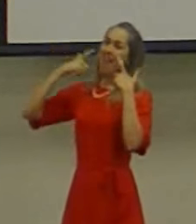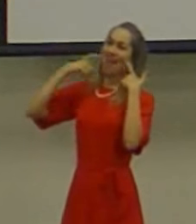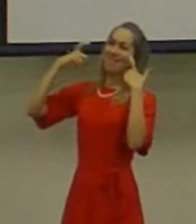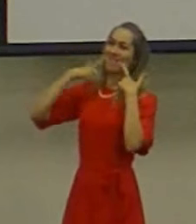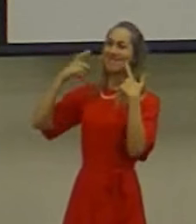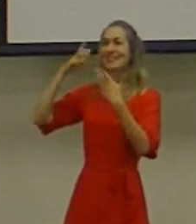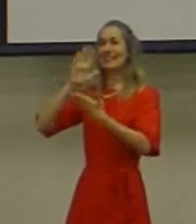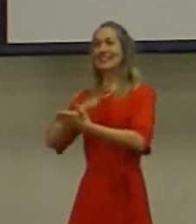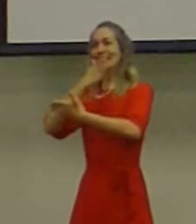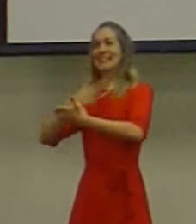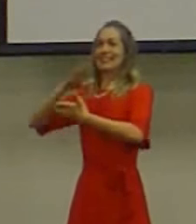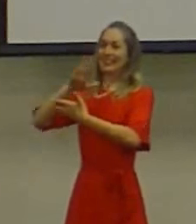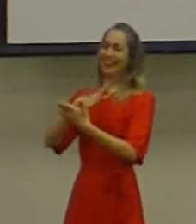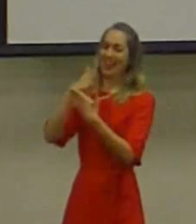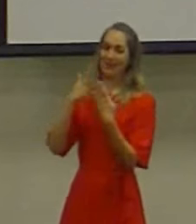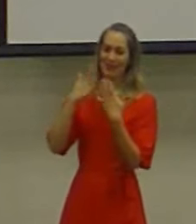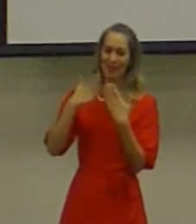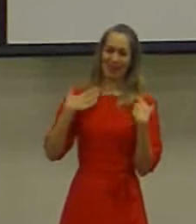good.